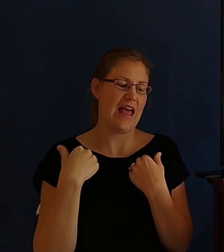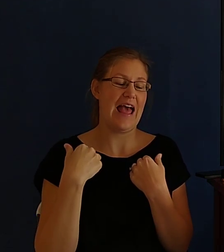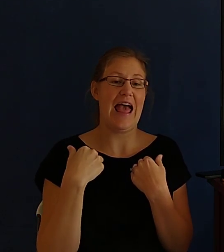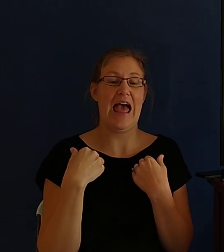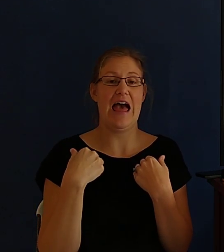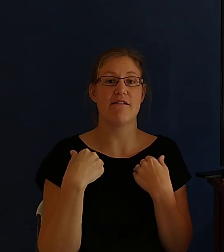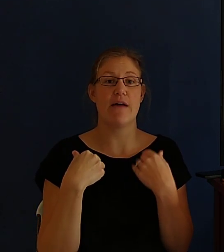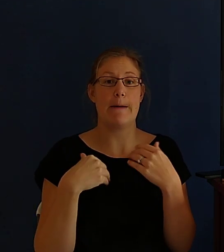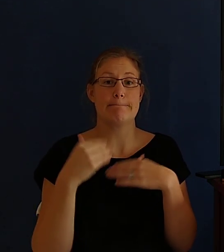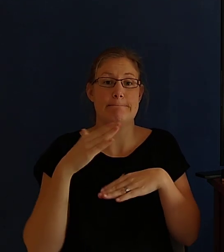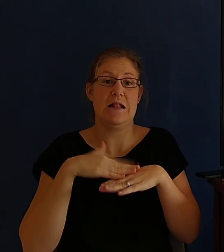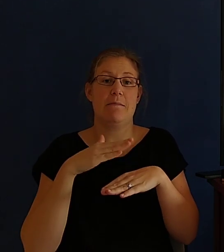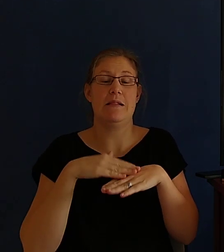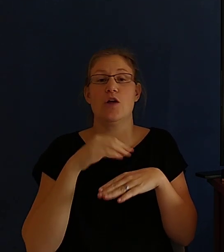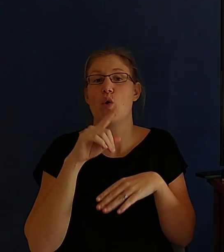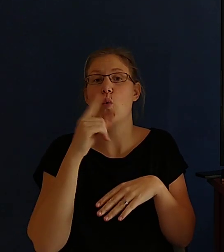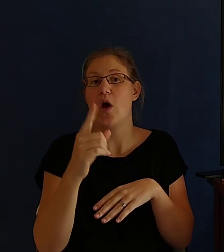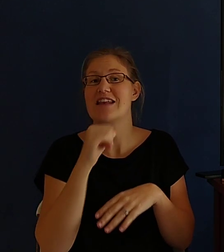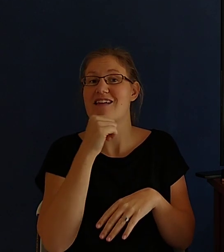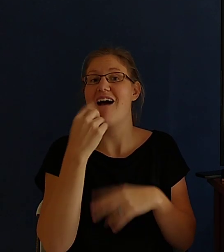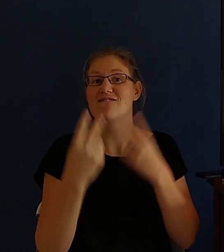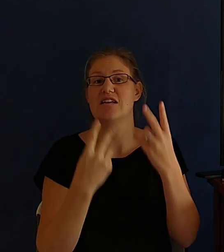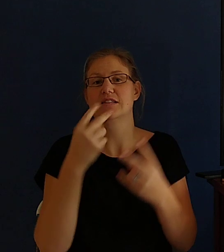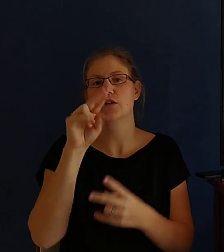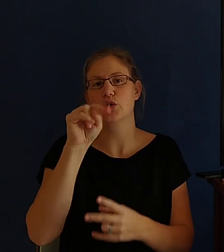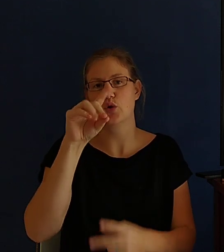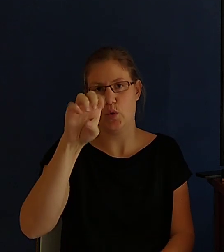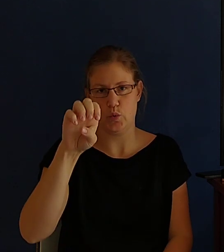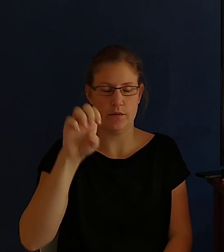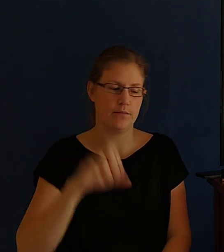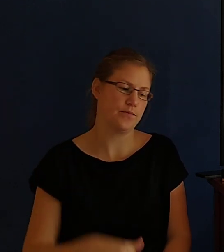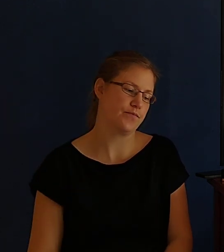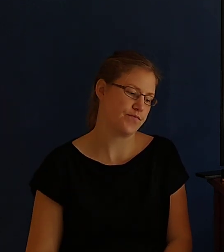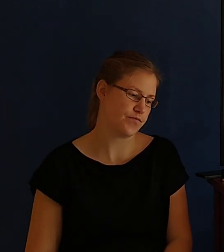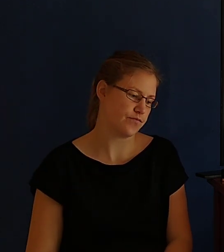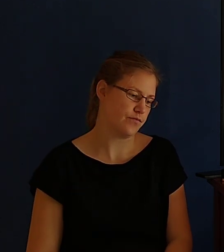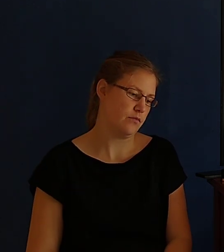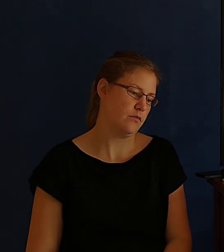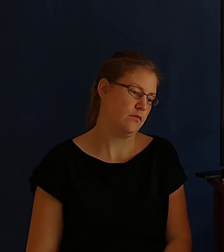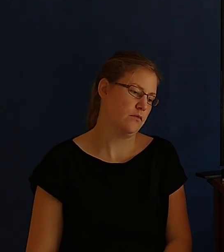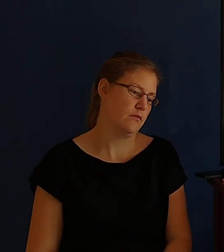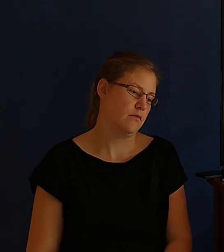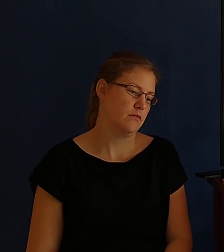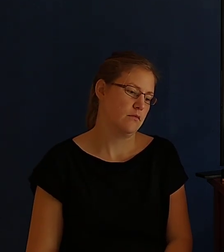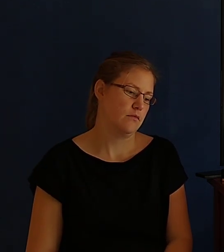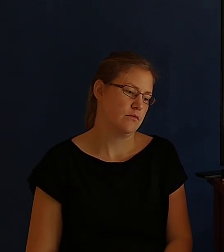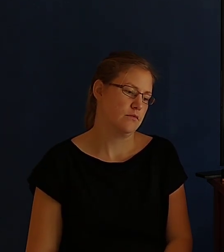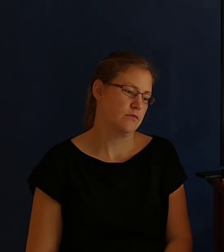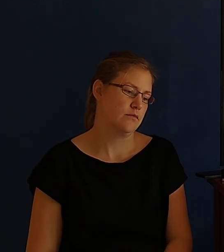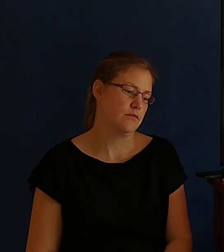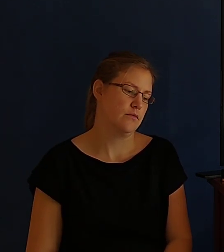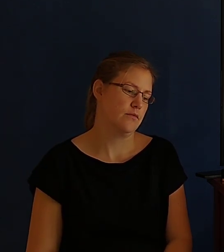or visited node. Okay, so now we are at